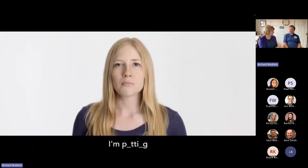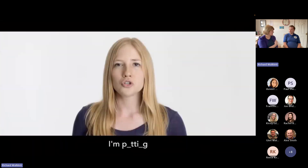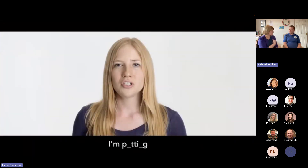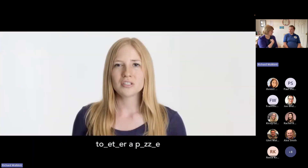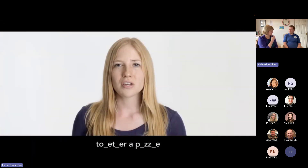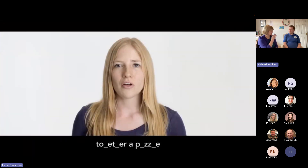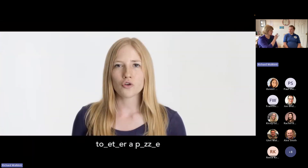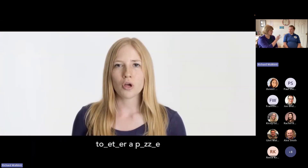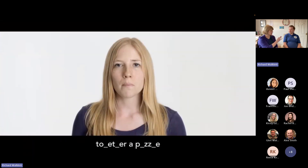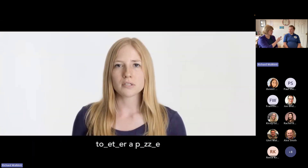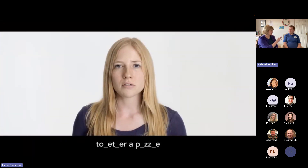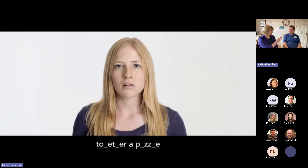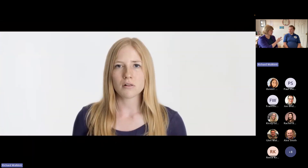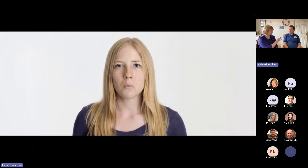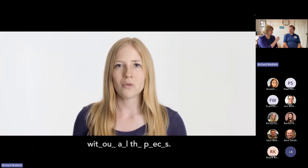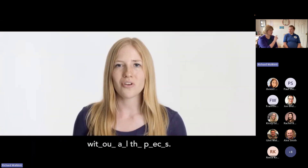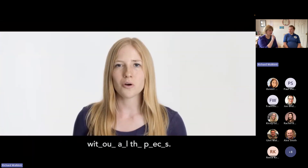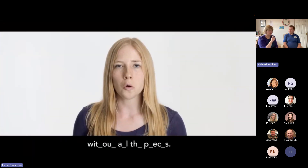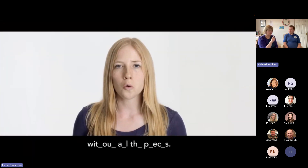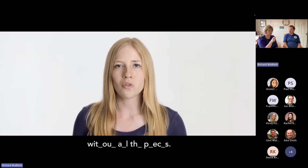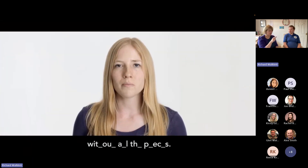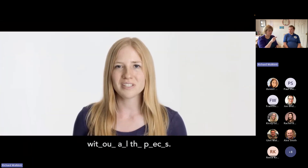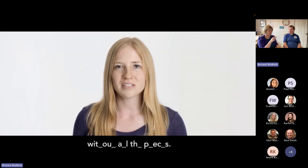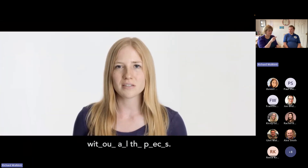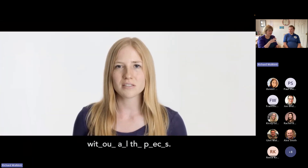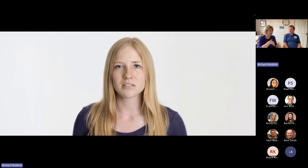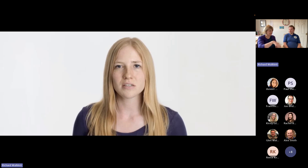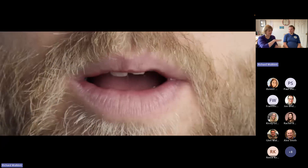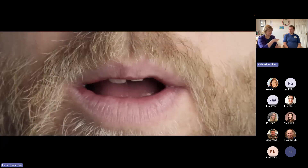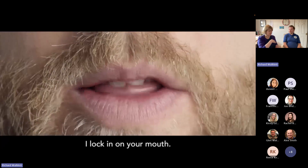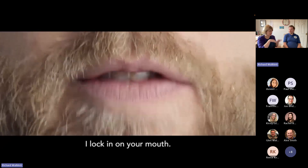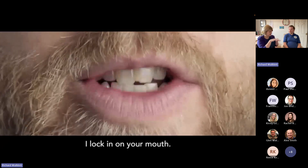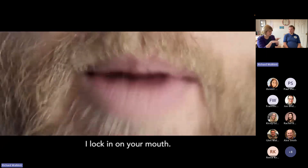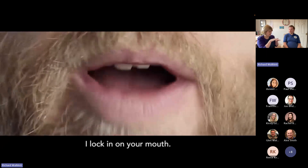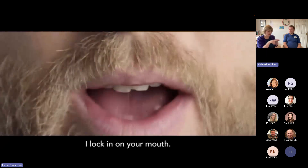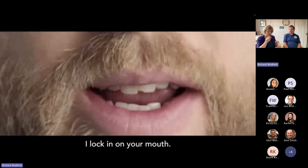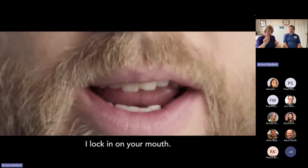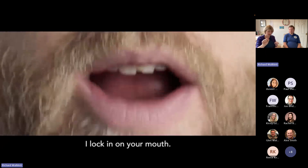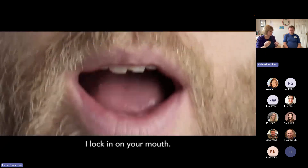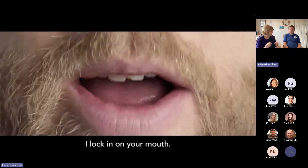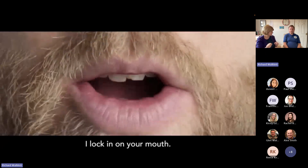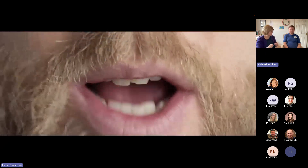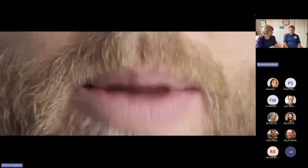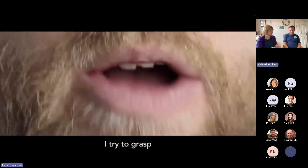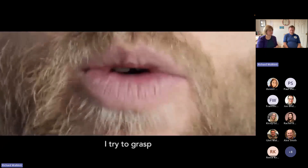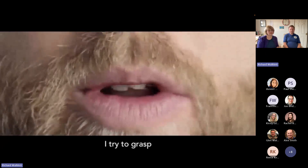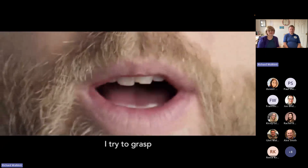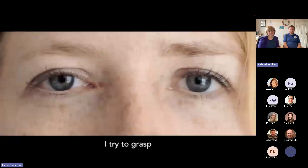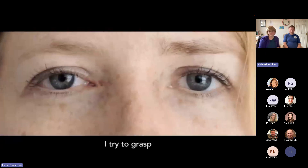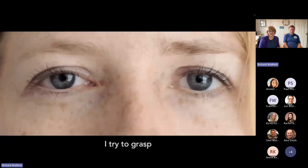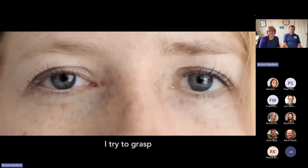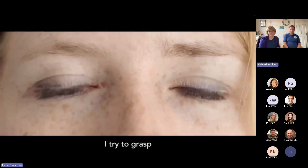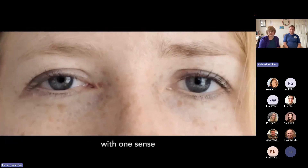I'm putting together a puzzle without all the pieces. I look in on your mouth. I try to grasp with